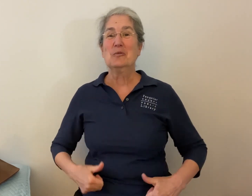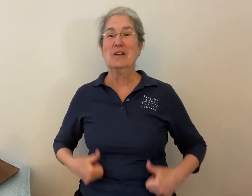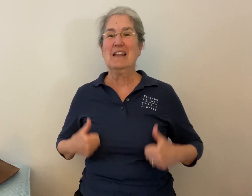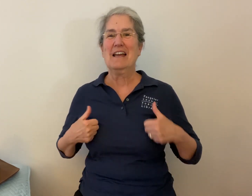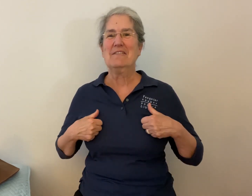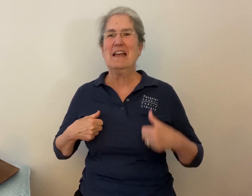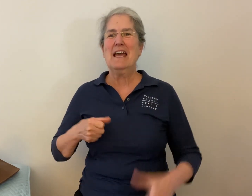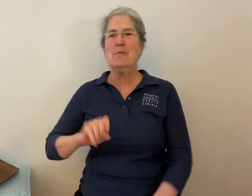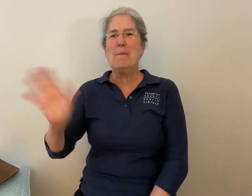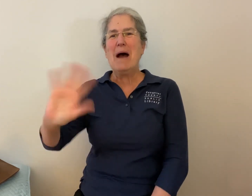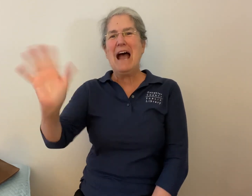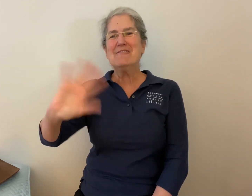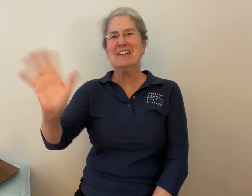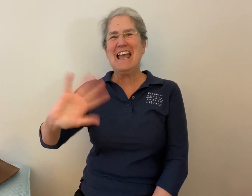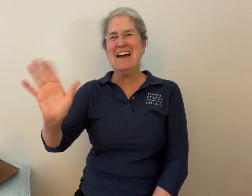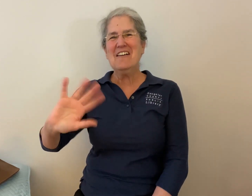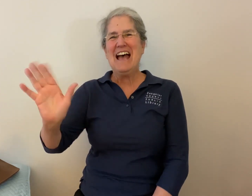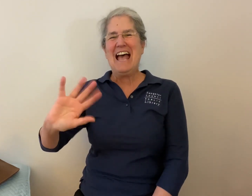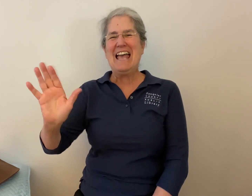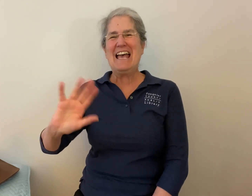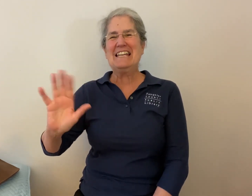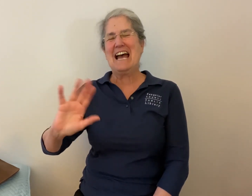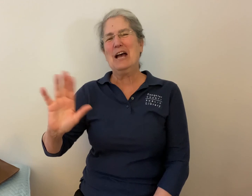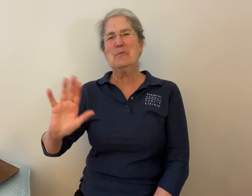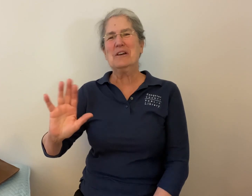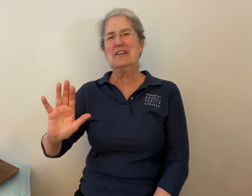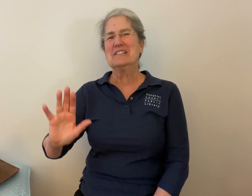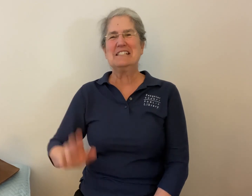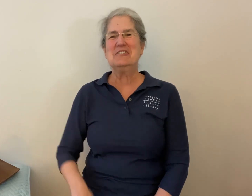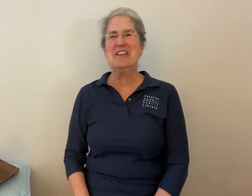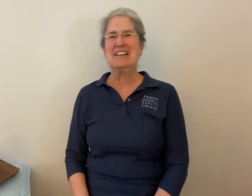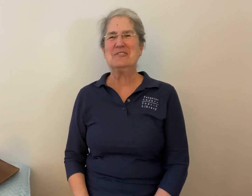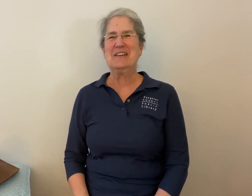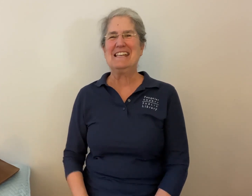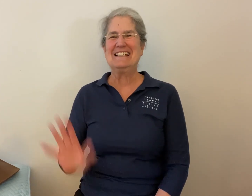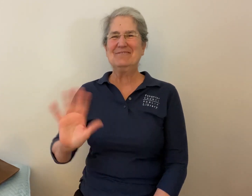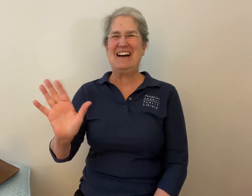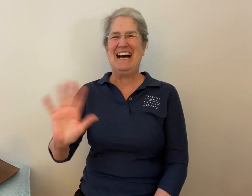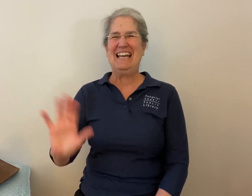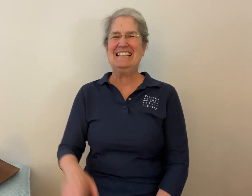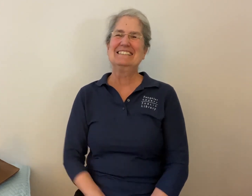life. Anyway, bye for now, and I will see you next week. Bye.